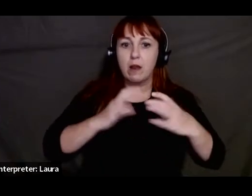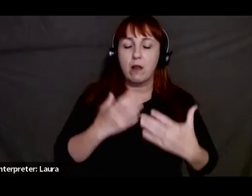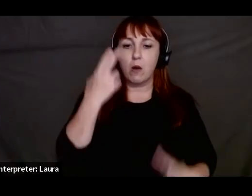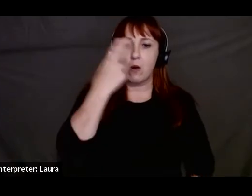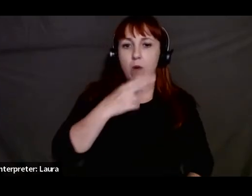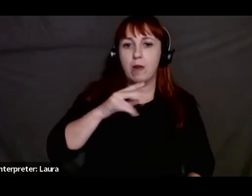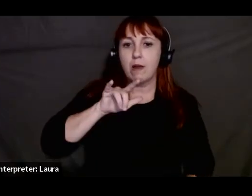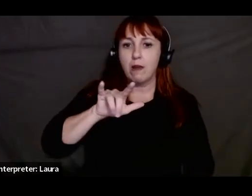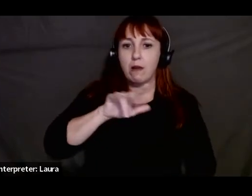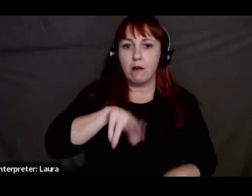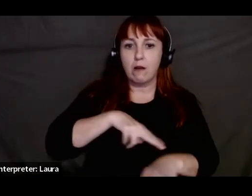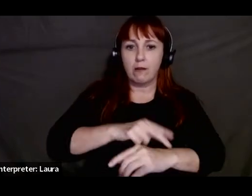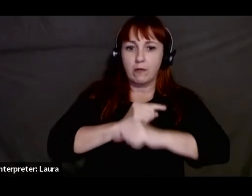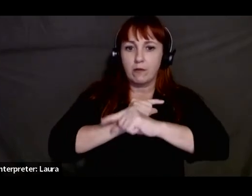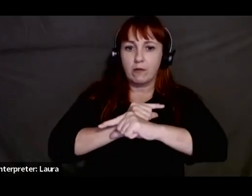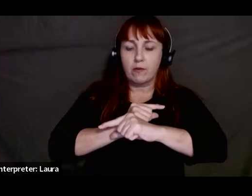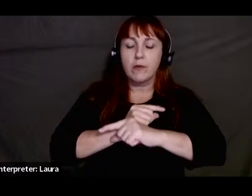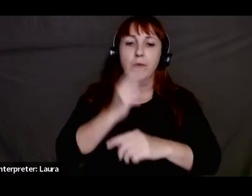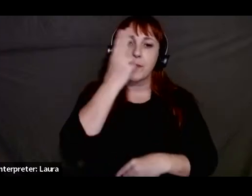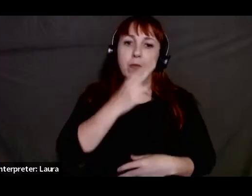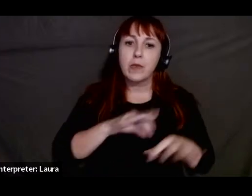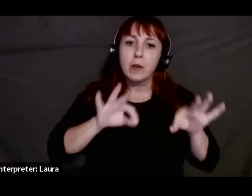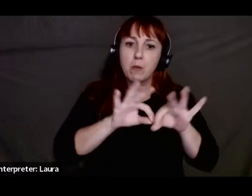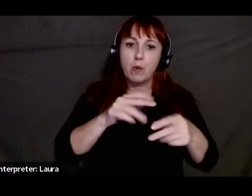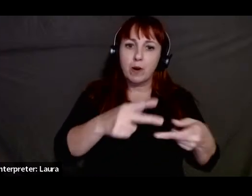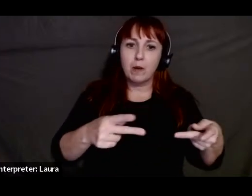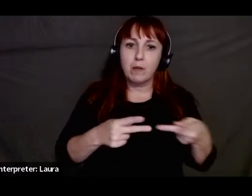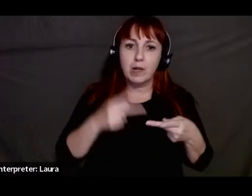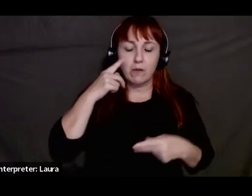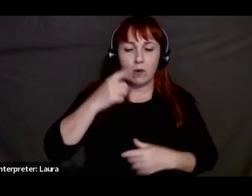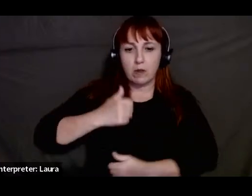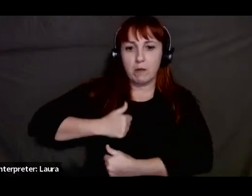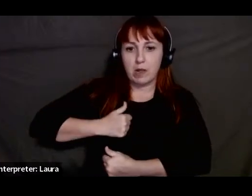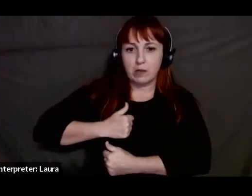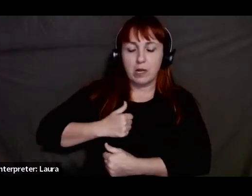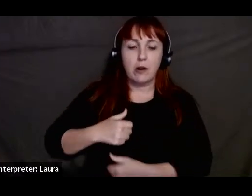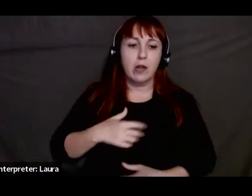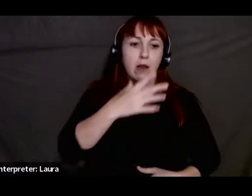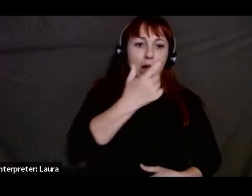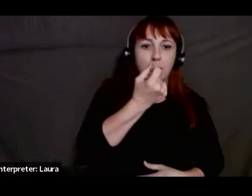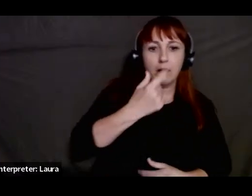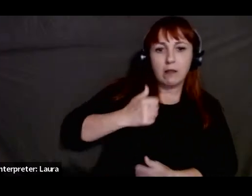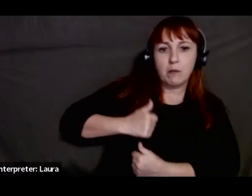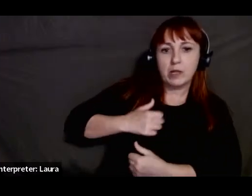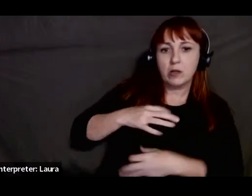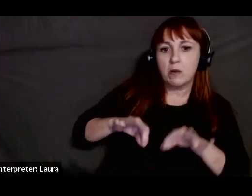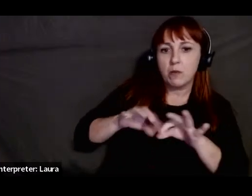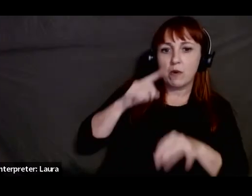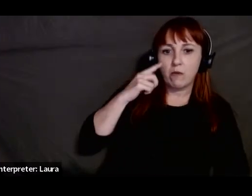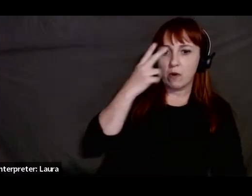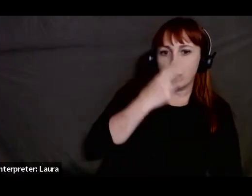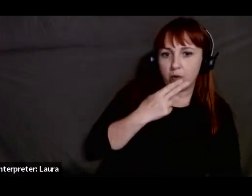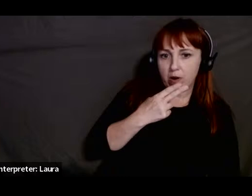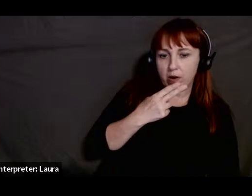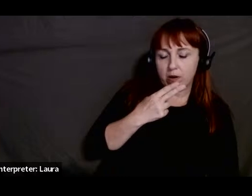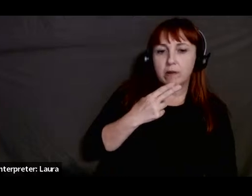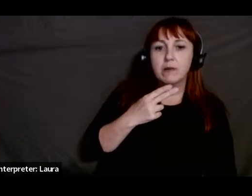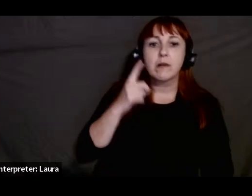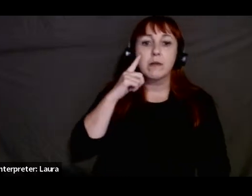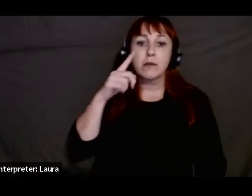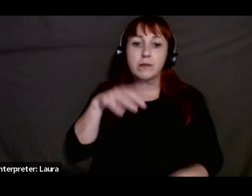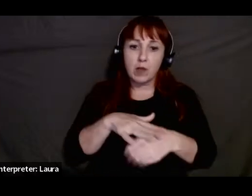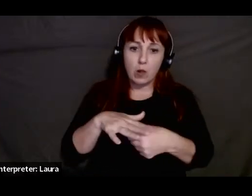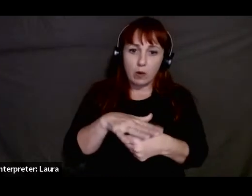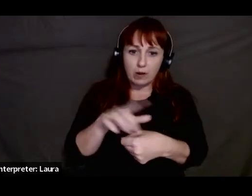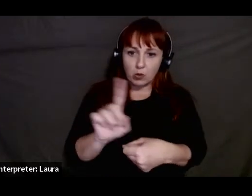Guard. Hawaii is important to the military, and the military is important to Hawaii. Because of its location, the state of